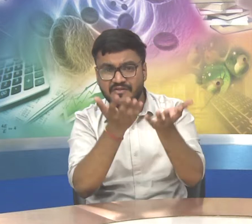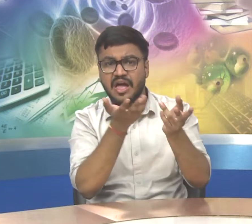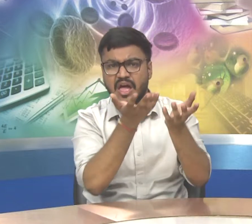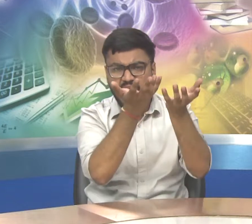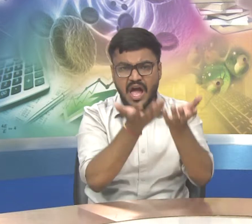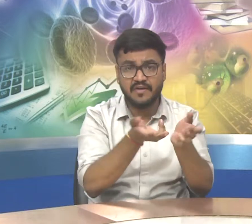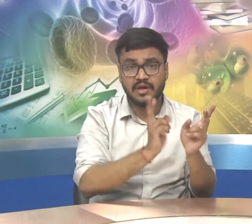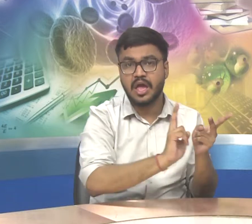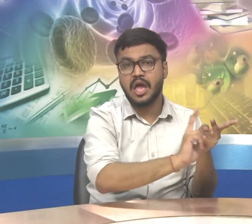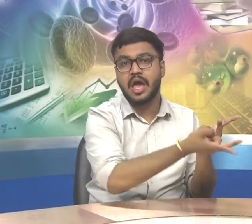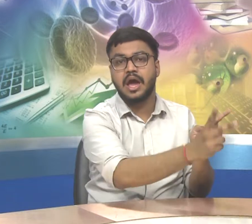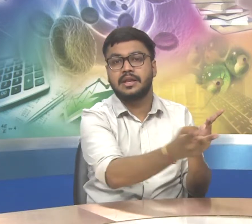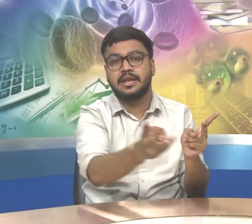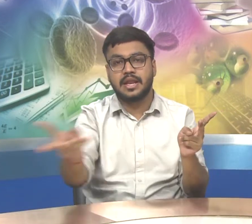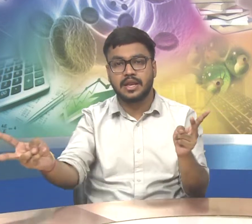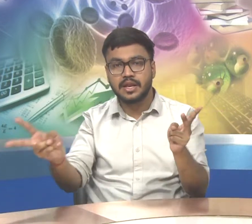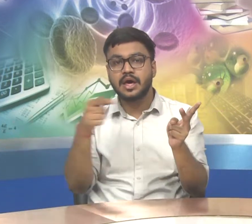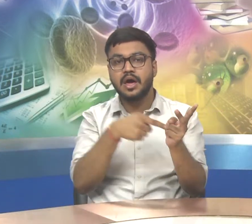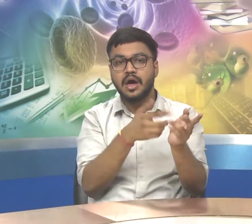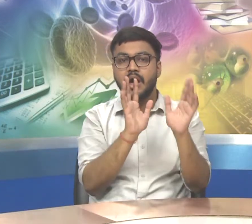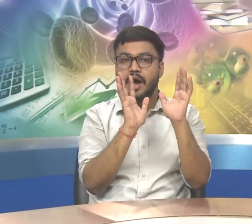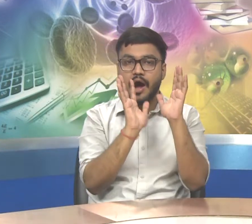to handle and measure accurately.